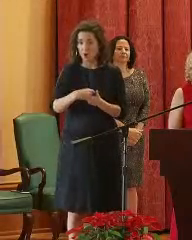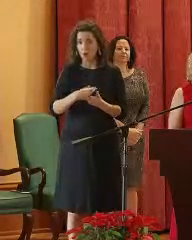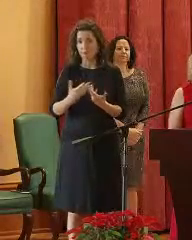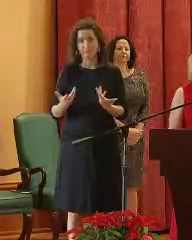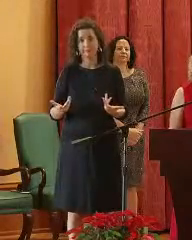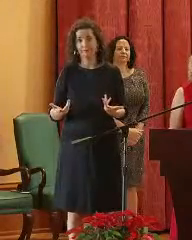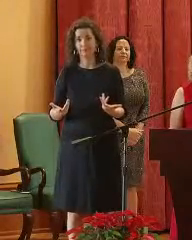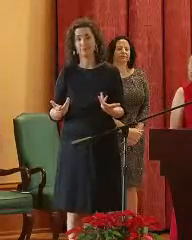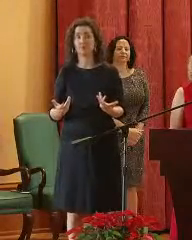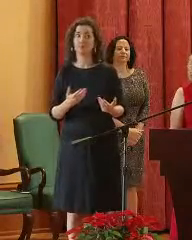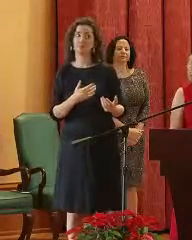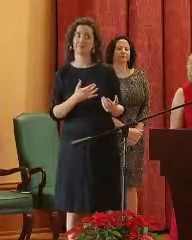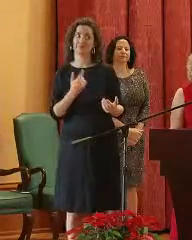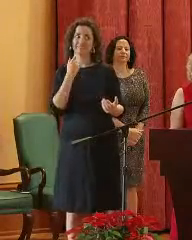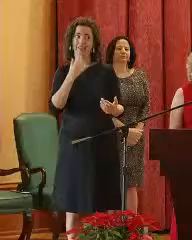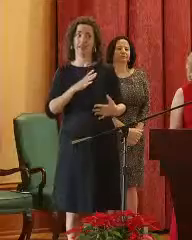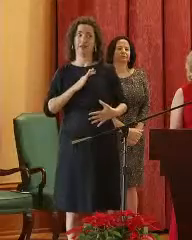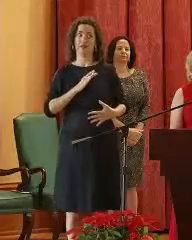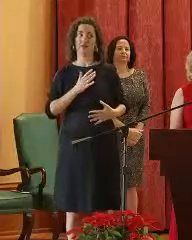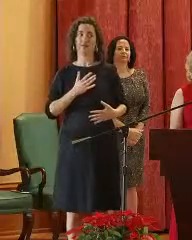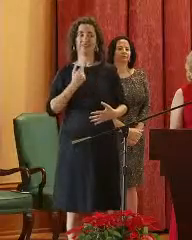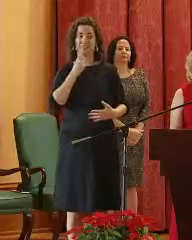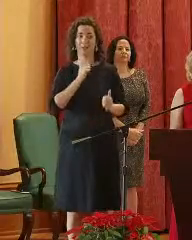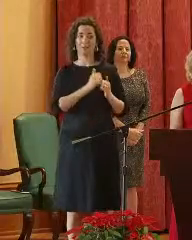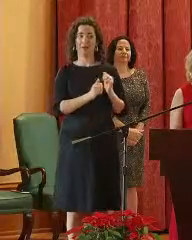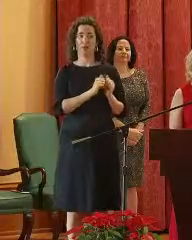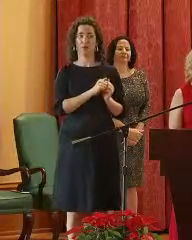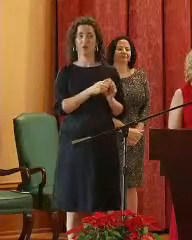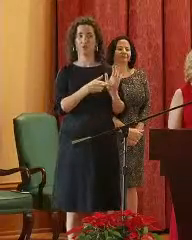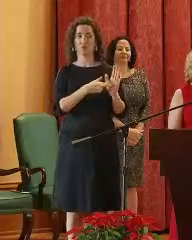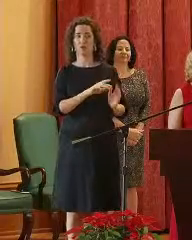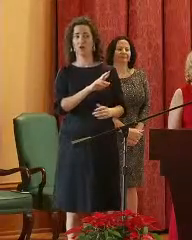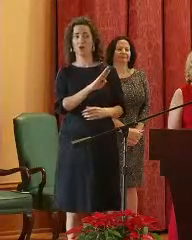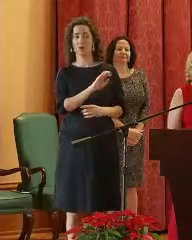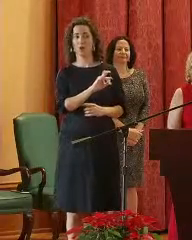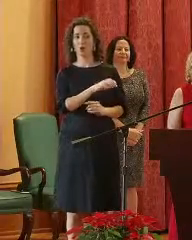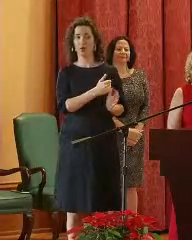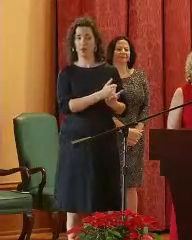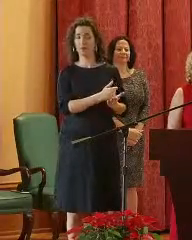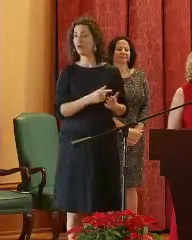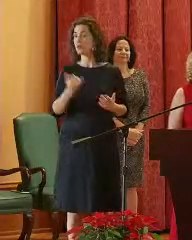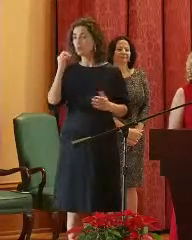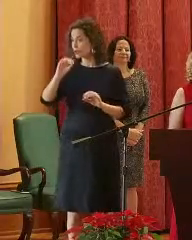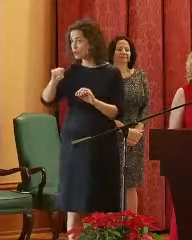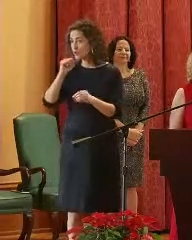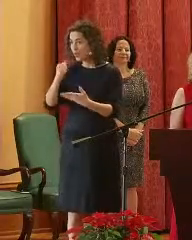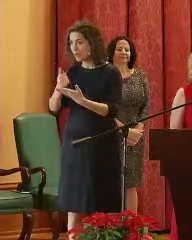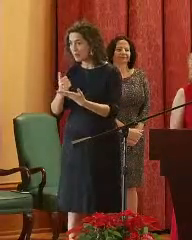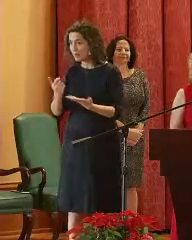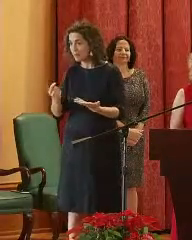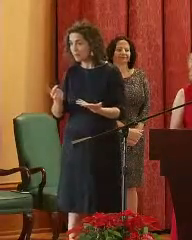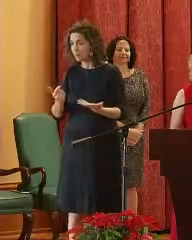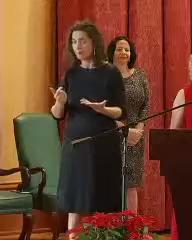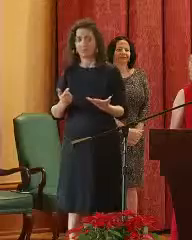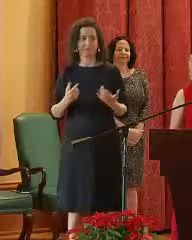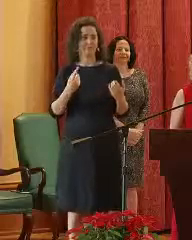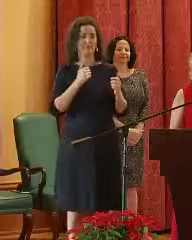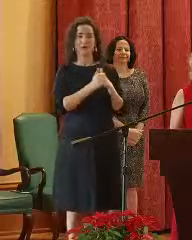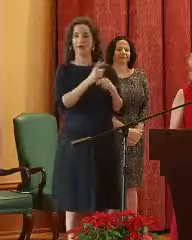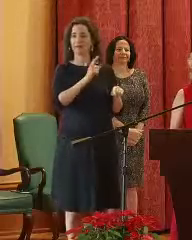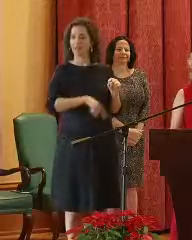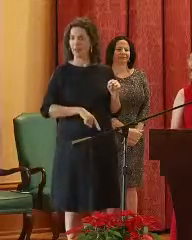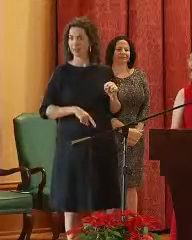thankfully with Representative Rhonda Butler's help, would not have been possible, and our loved ones would not be able to receive